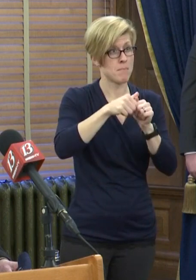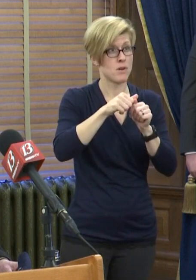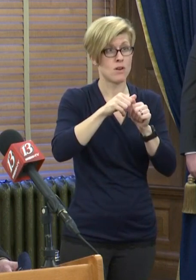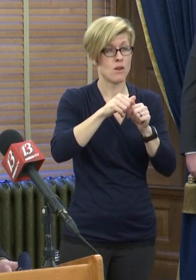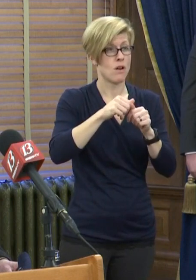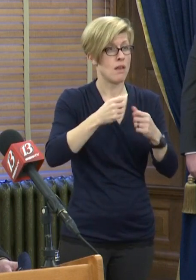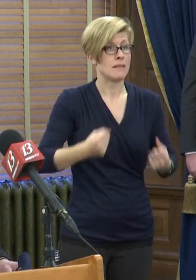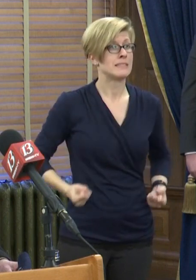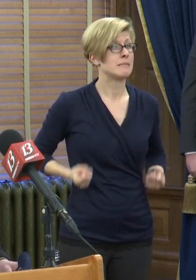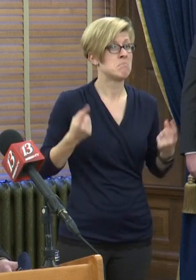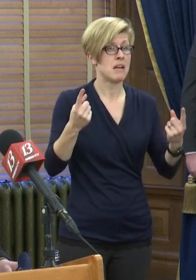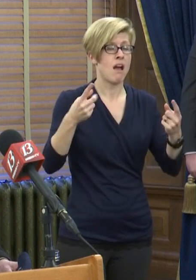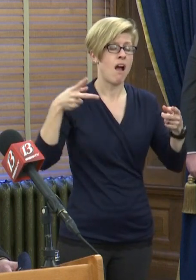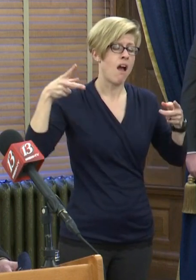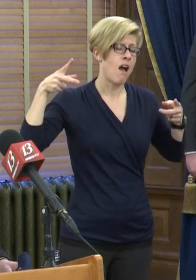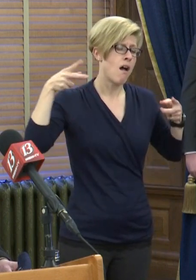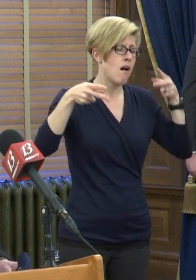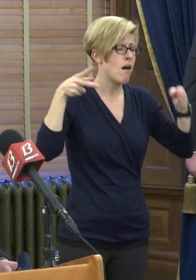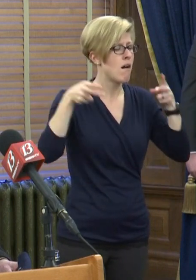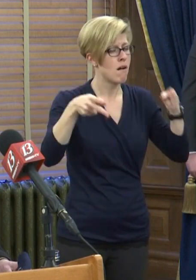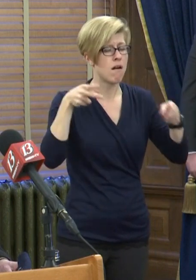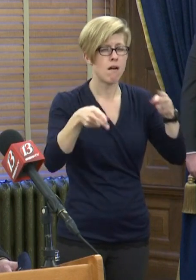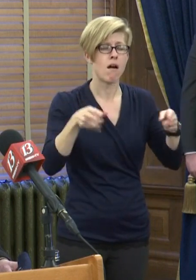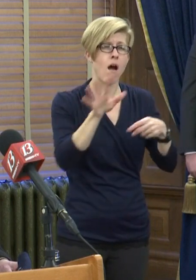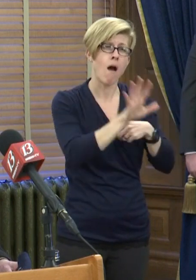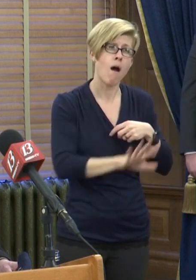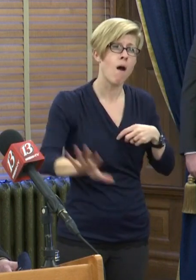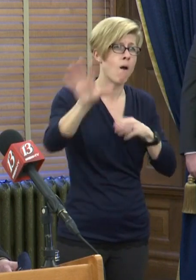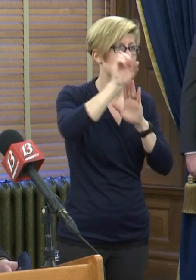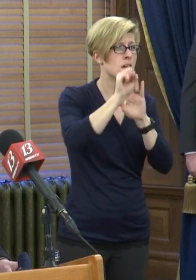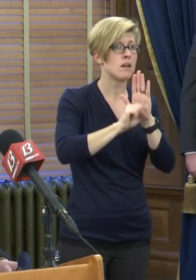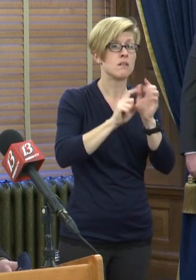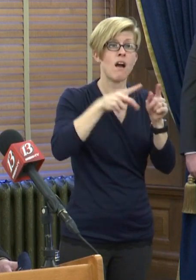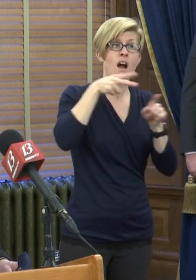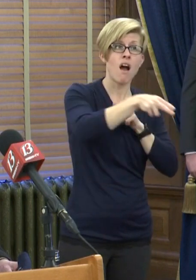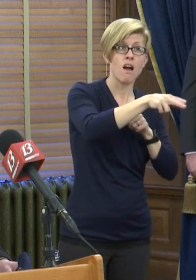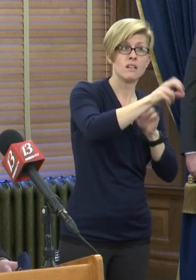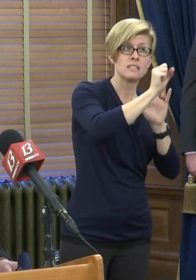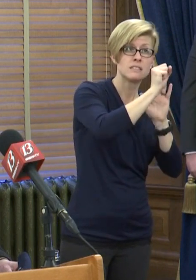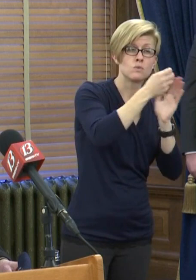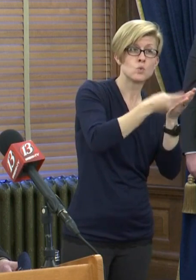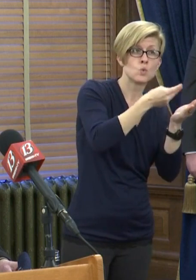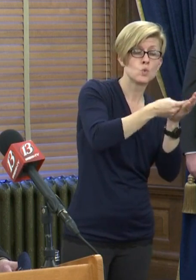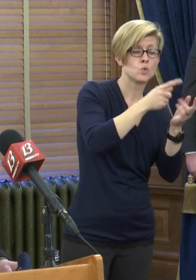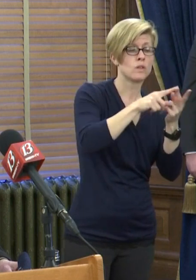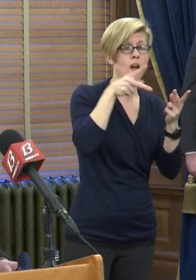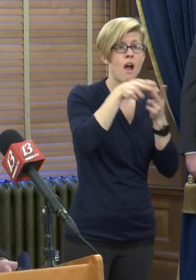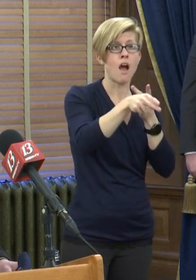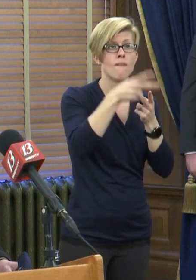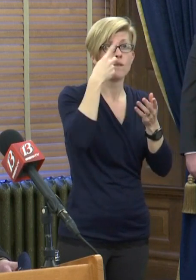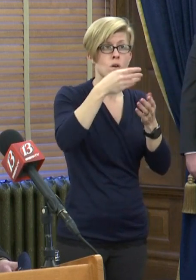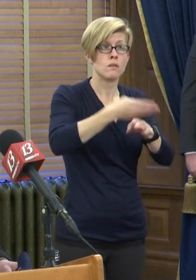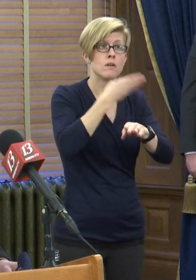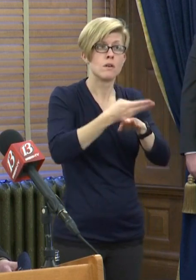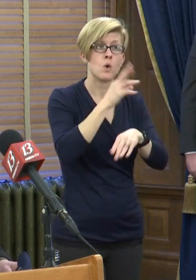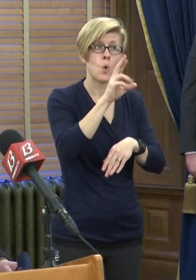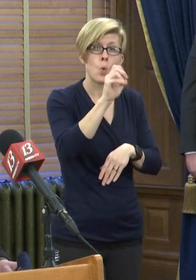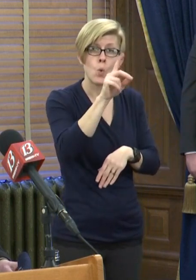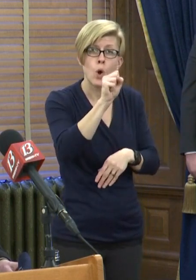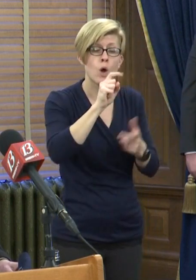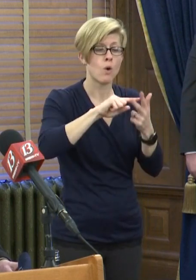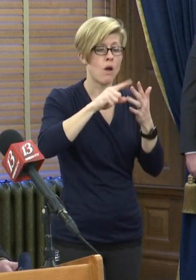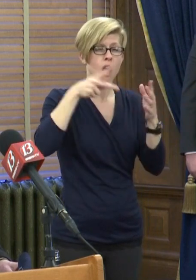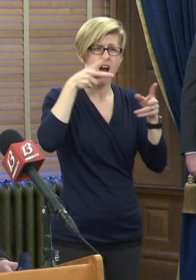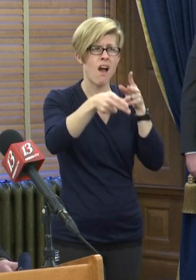spending all across the state in every aspect, whether you're talking schools or roads or anything else. And I think the